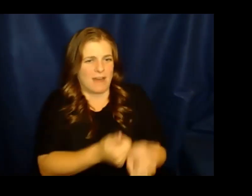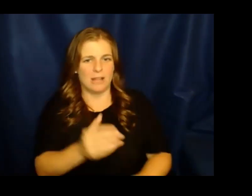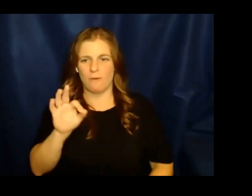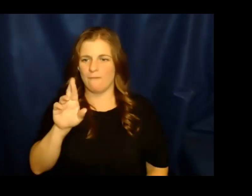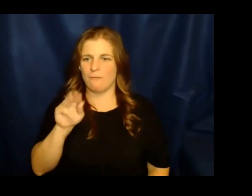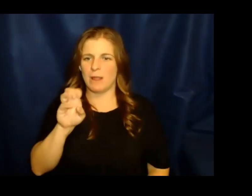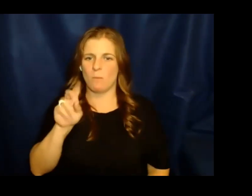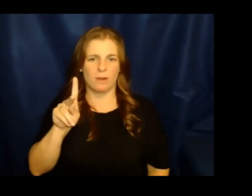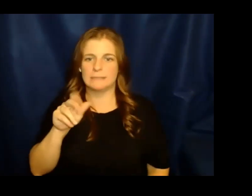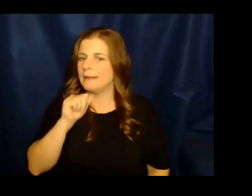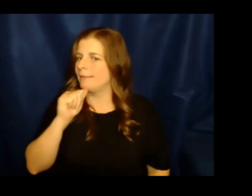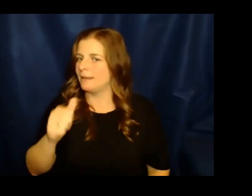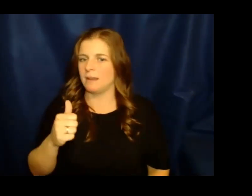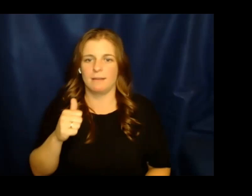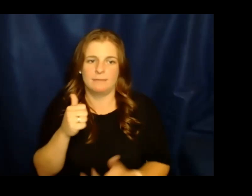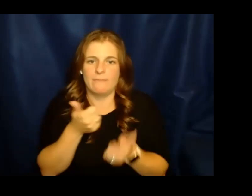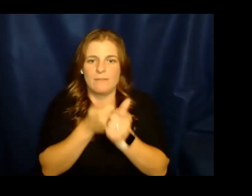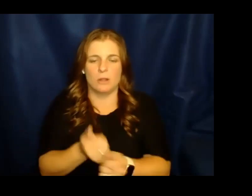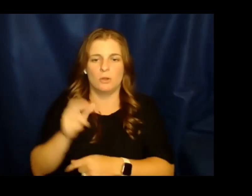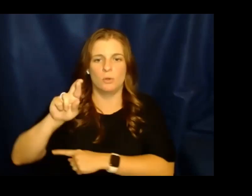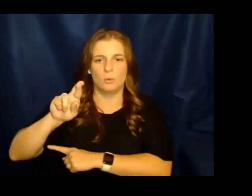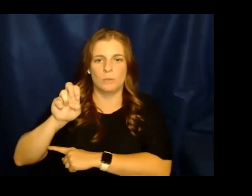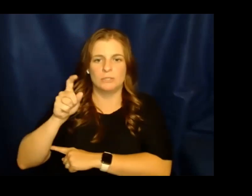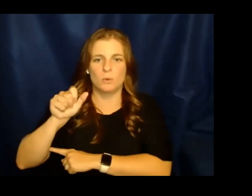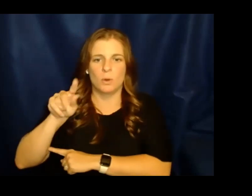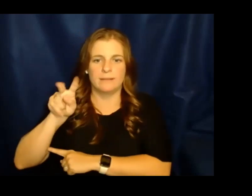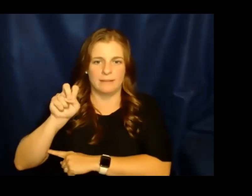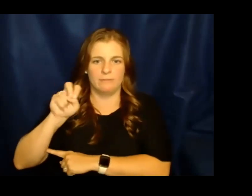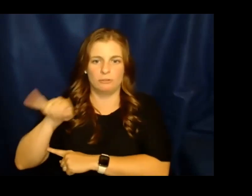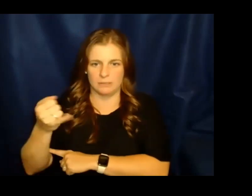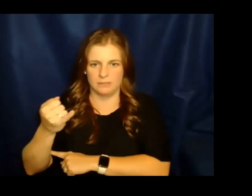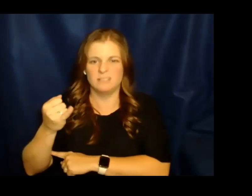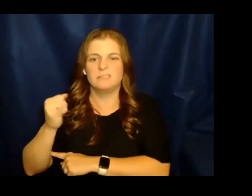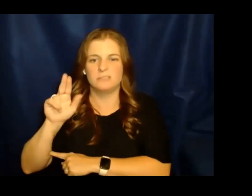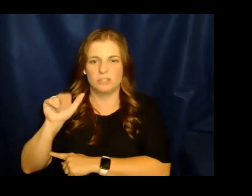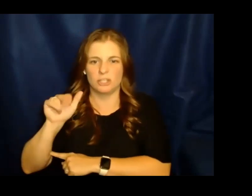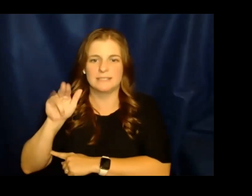did seek restorative justice for my own experience with assault.